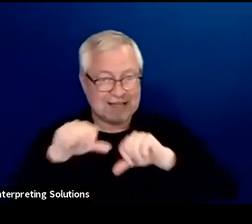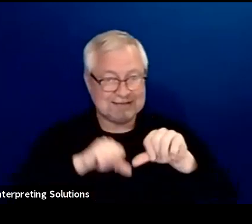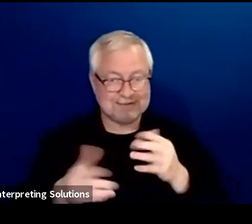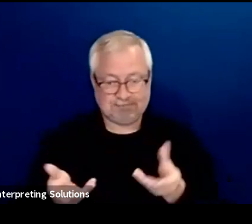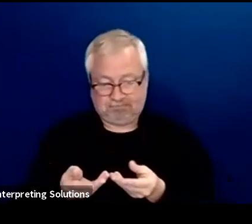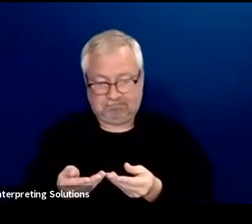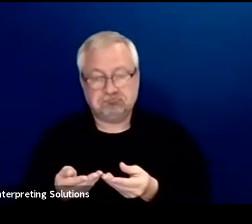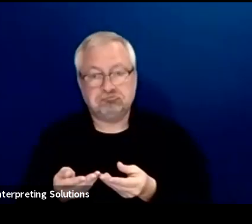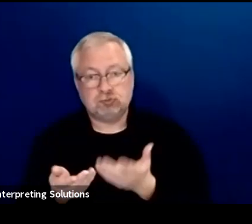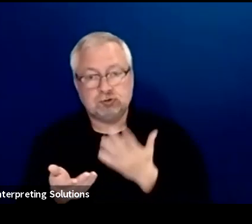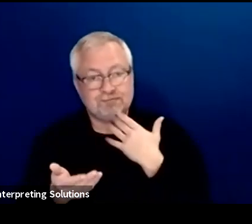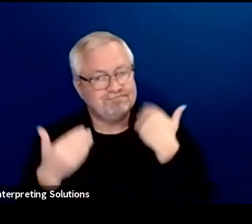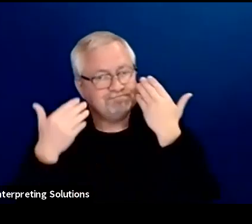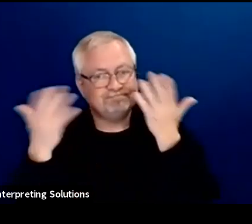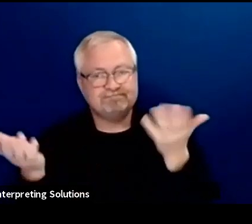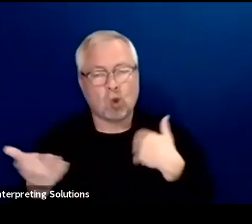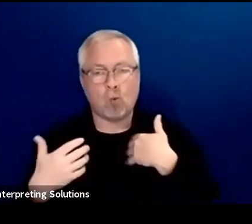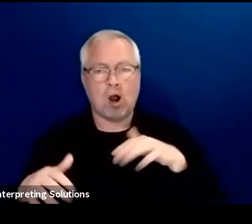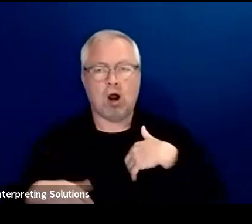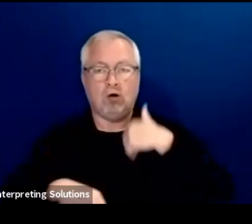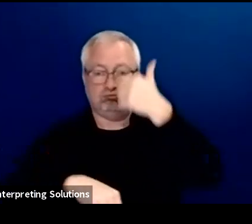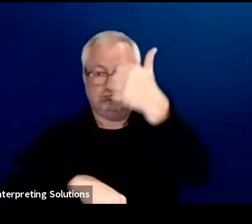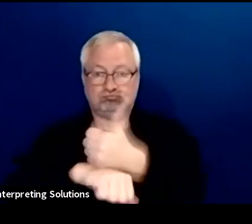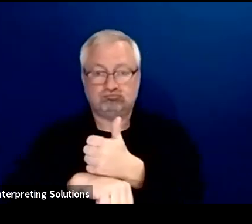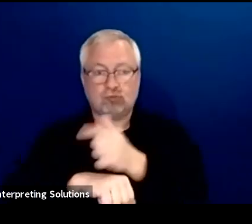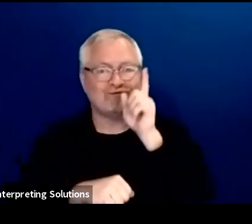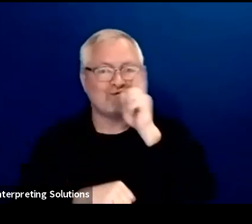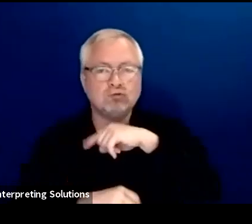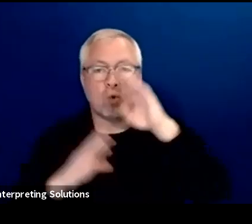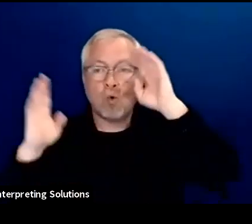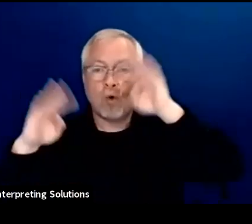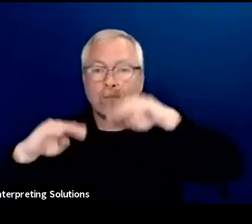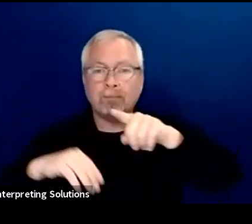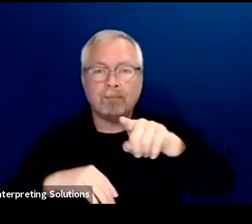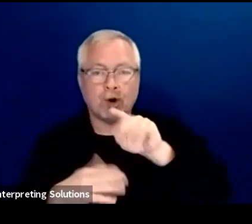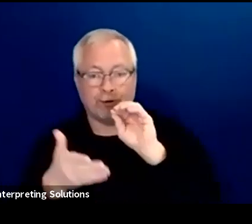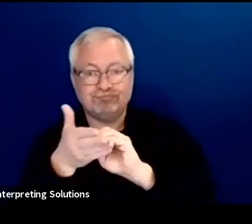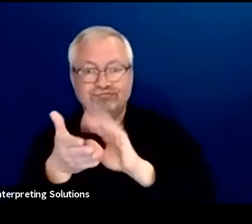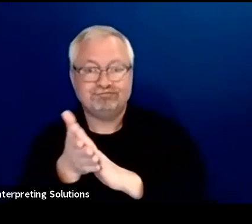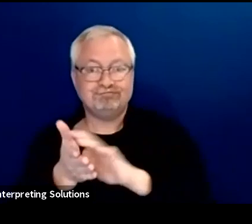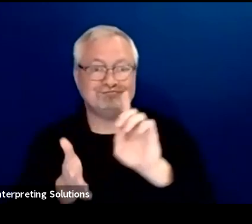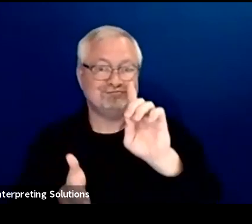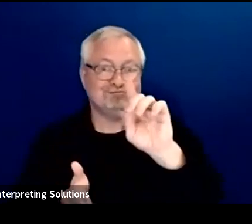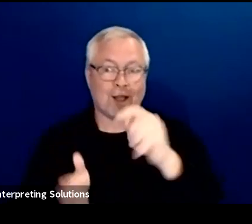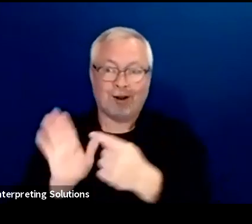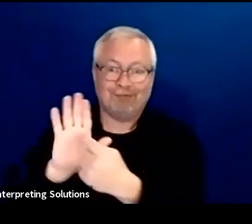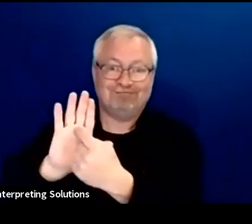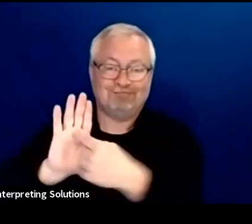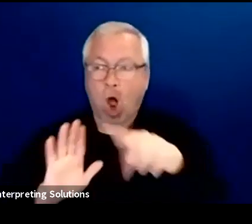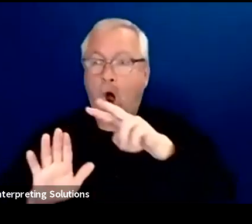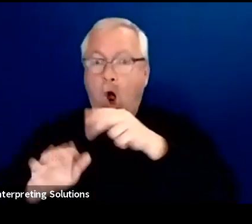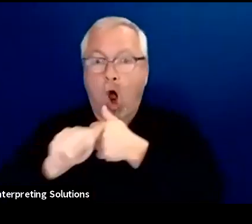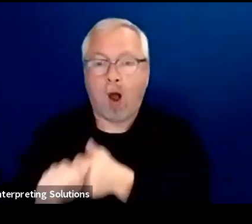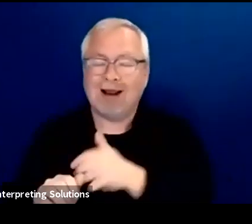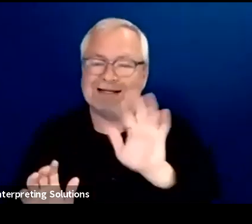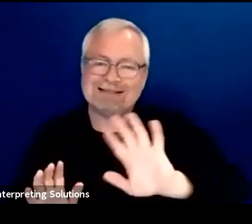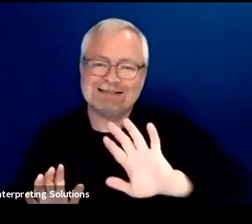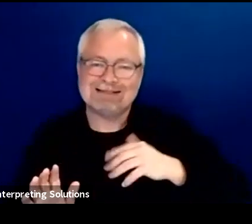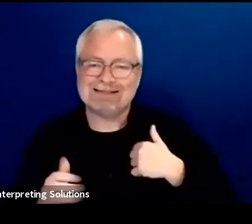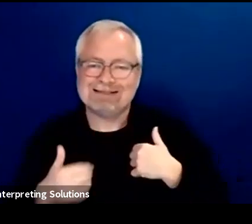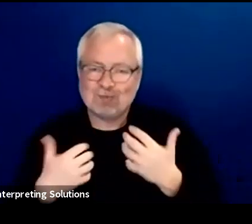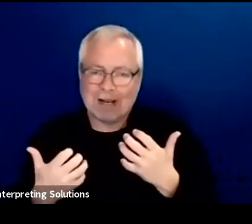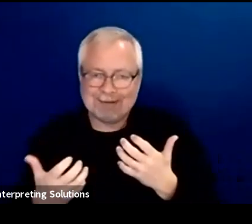up a false hope that this is going to be, quicker and it's going to be removed. And I also don't want to set this too far out where people get frustrated and say,